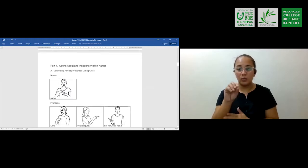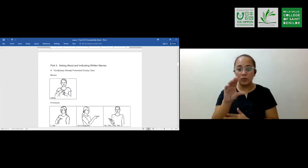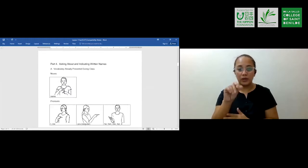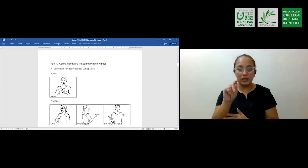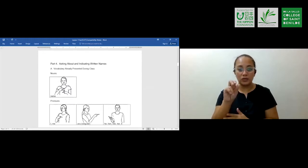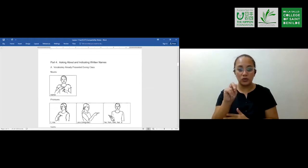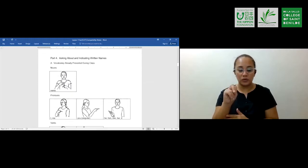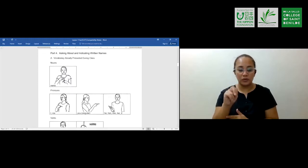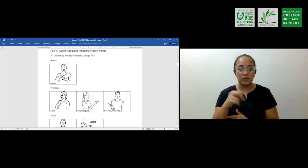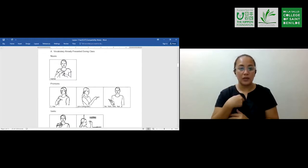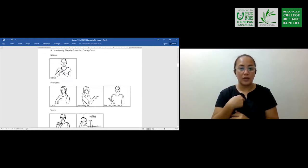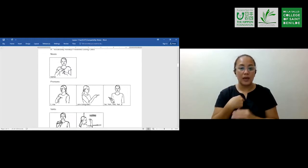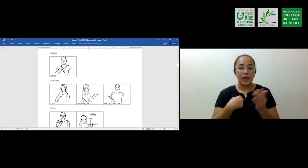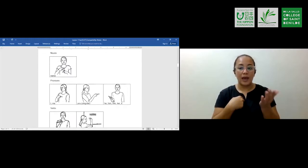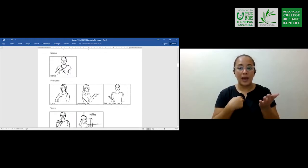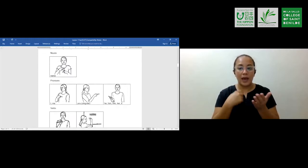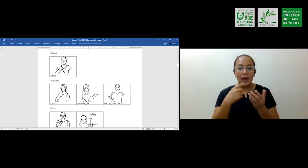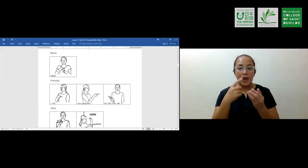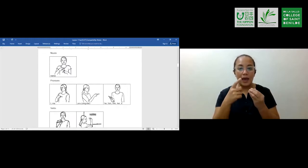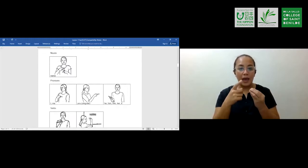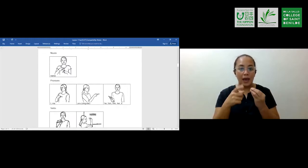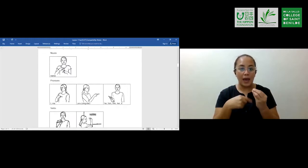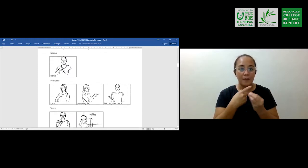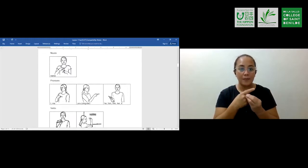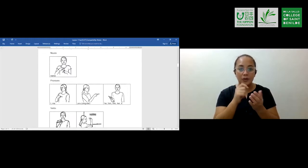about and indicating written names.